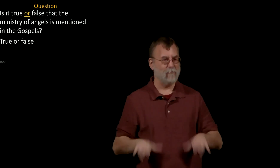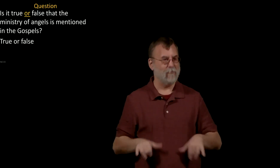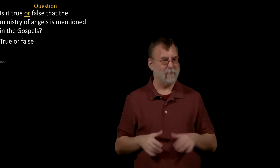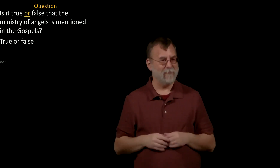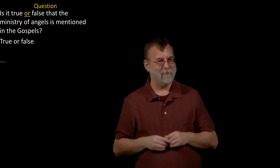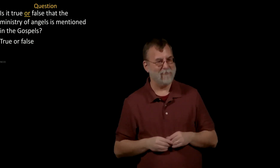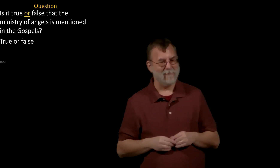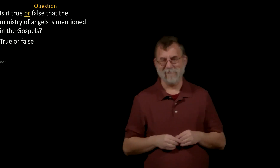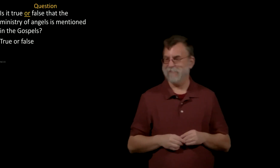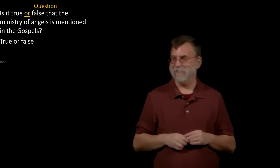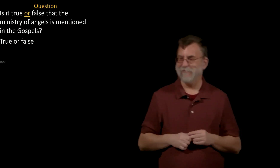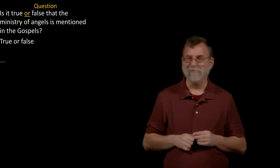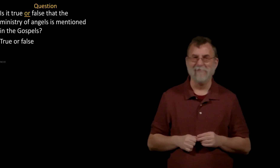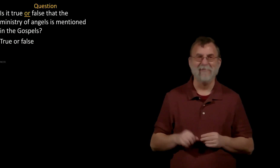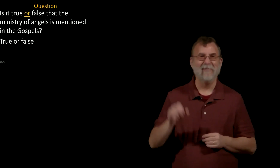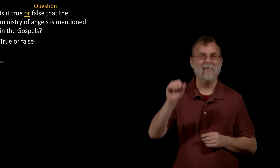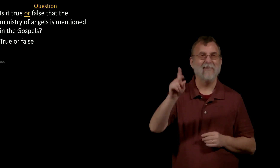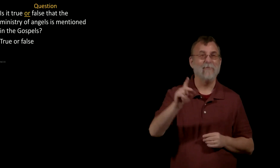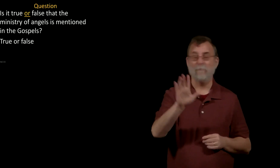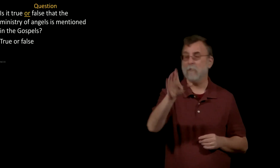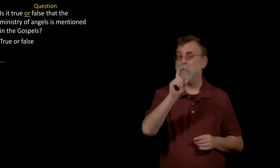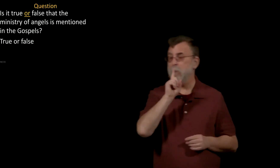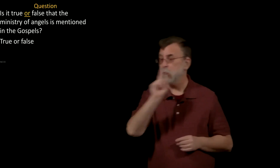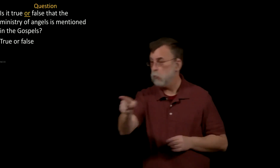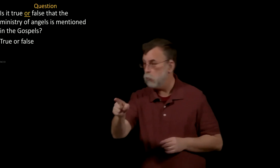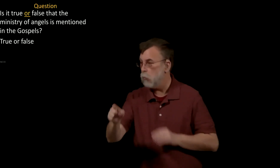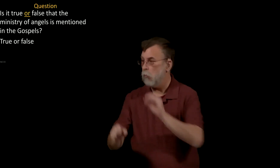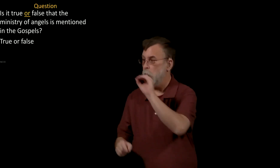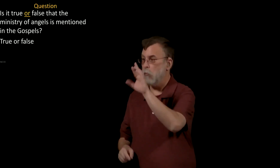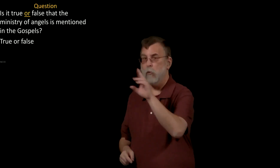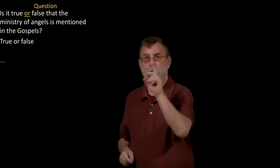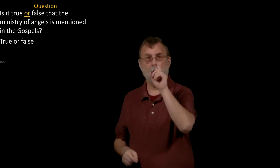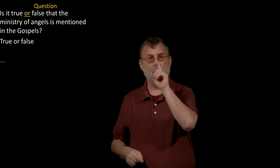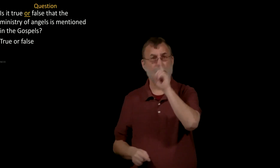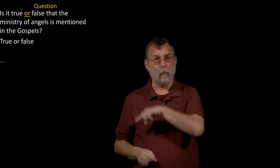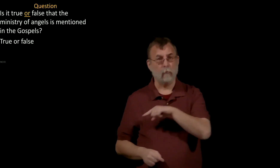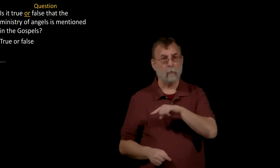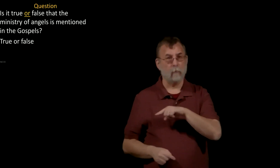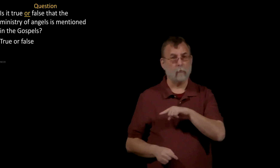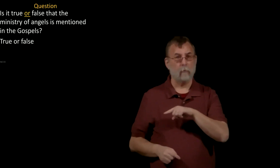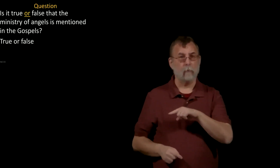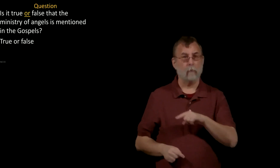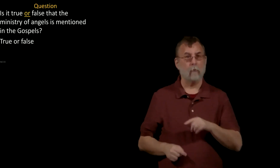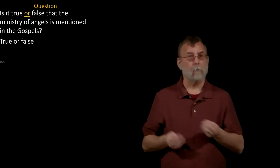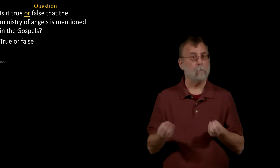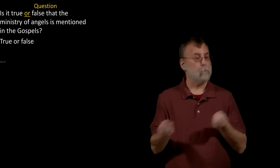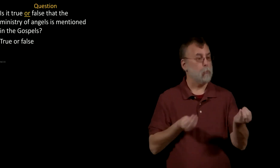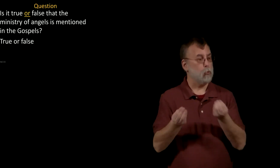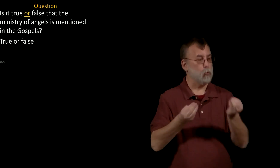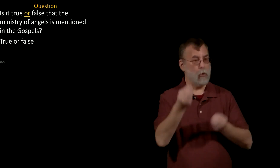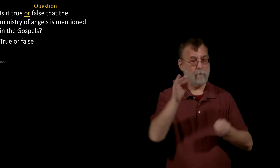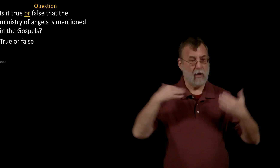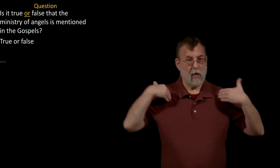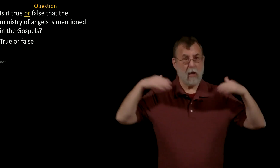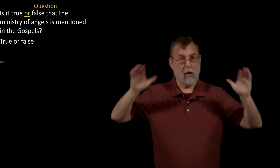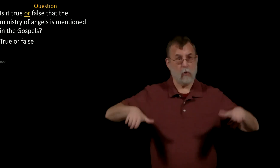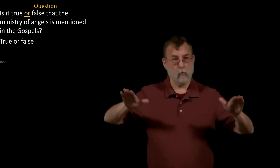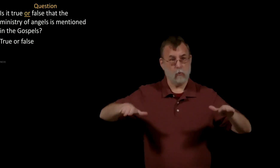I'm feeling it. I know you guys love me too. Is it true or false that the